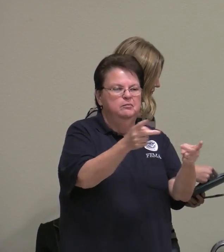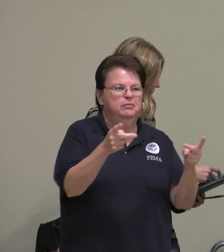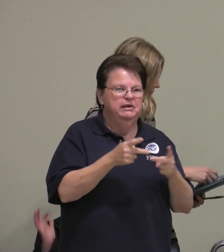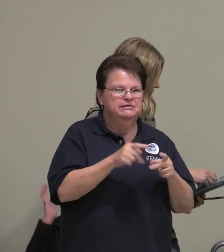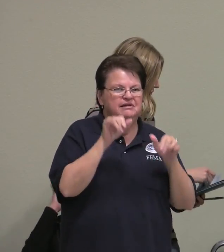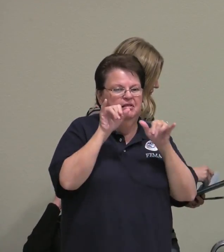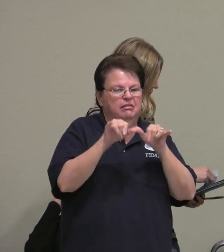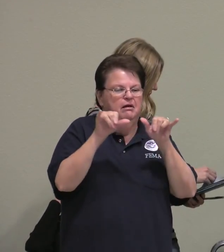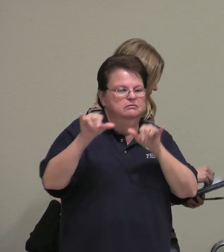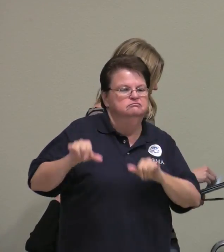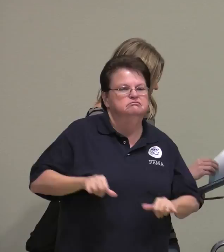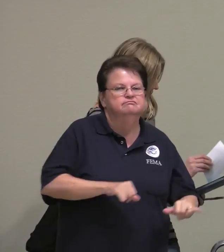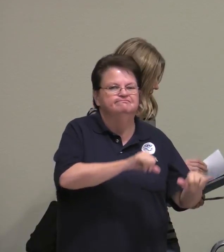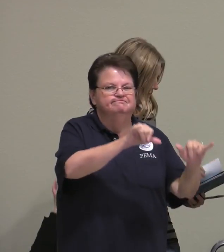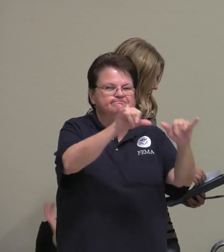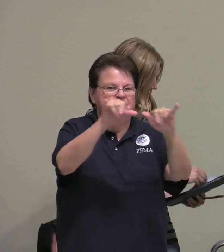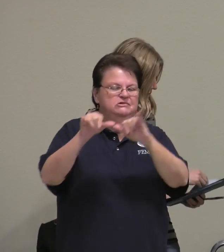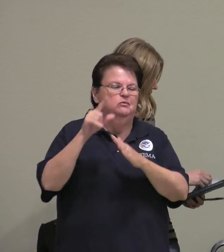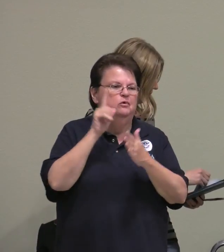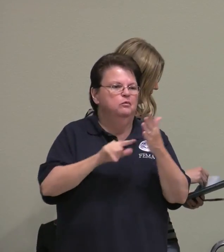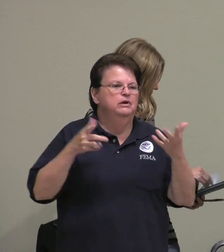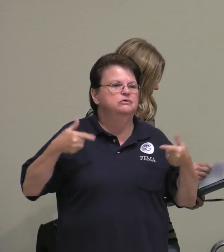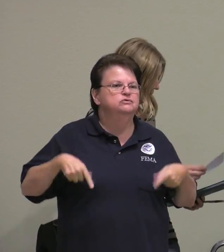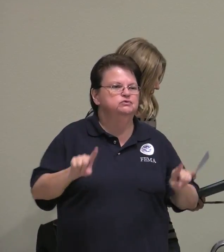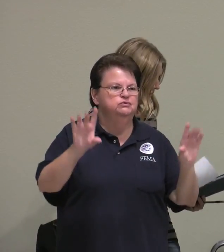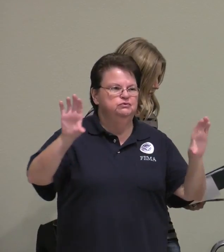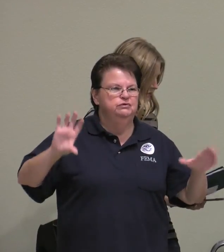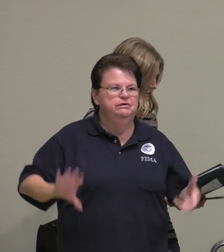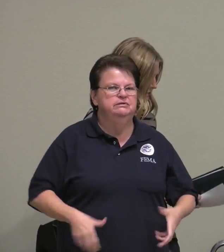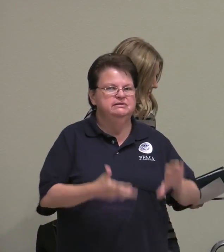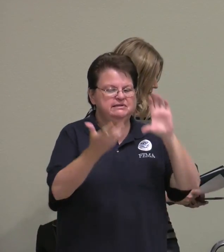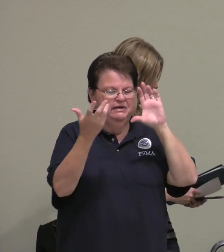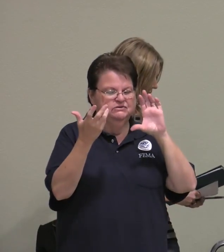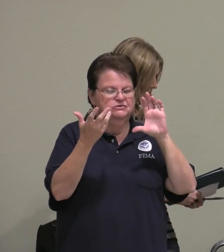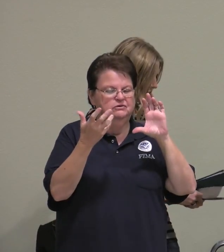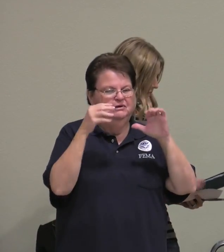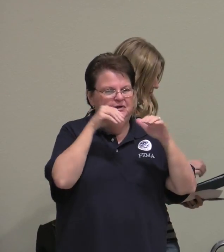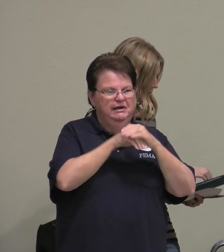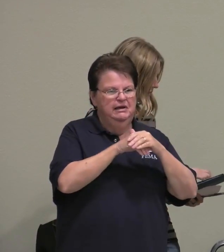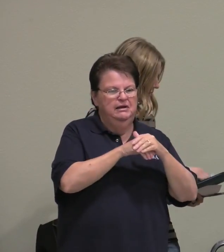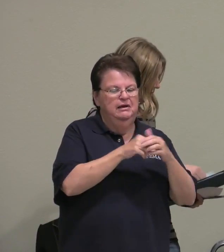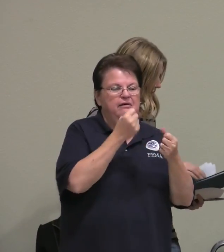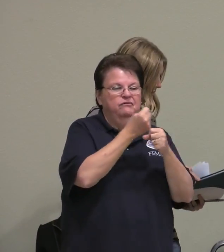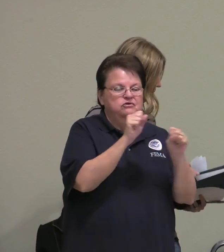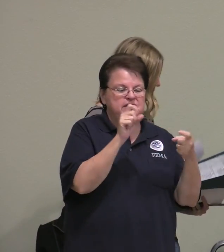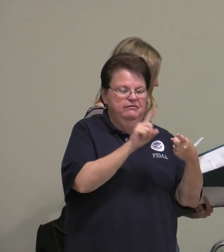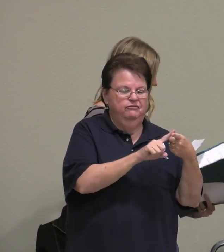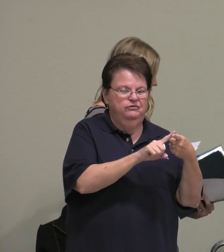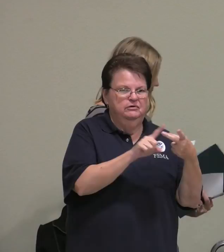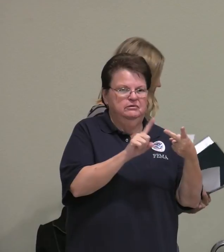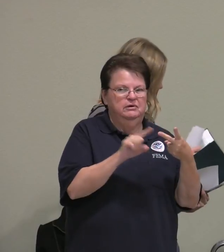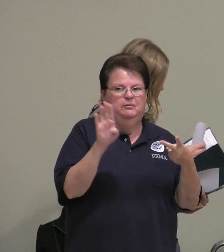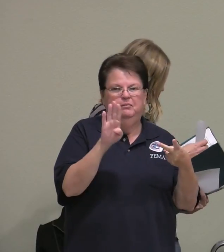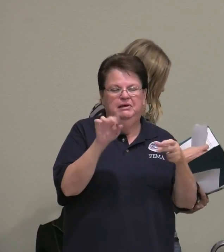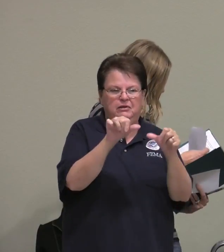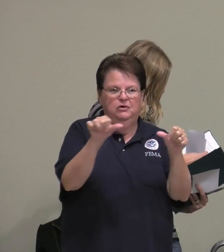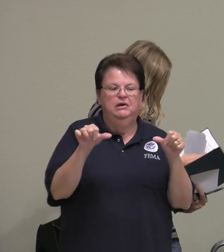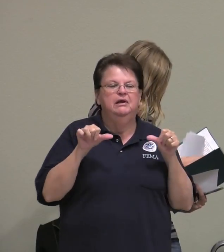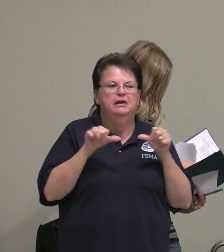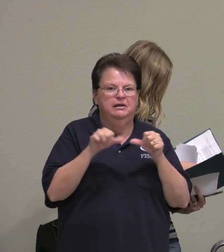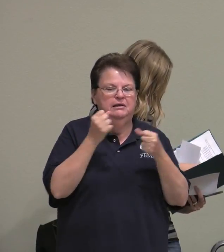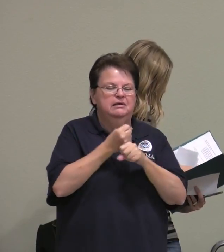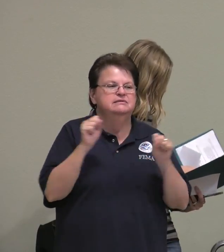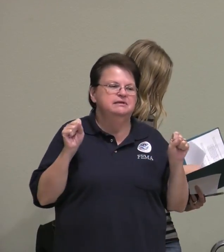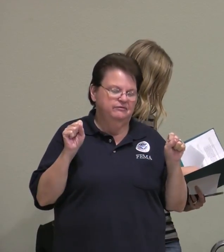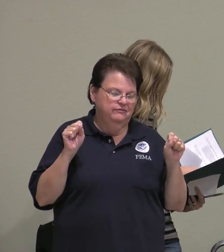the standard of the industry for disasters is to shelter animals in place if they're A safe and B they're in an area that is